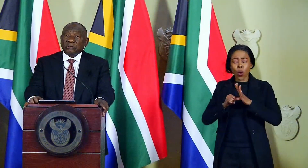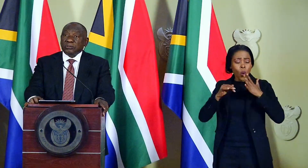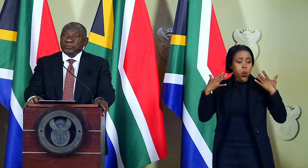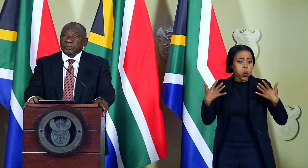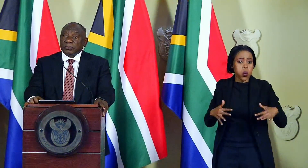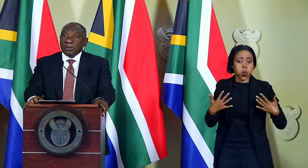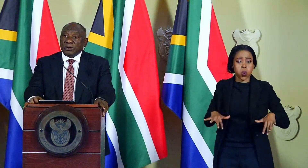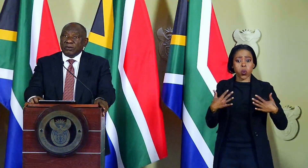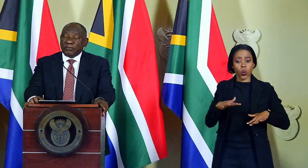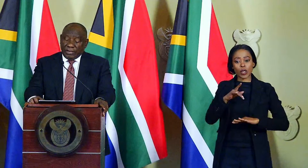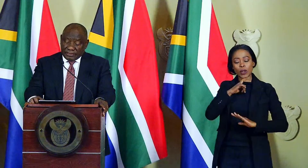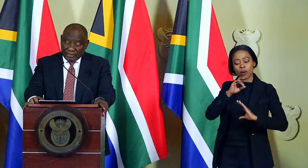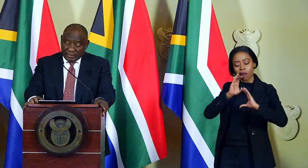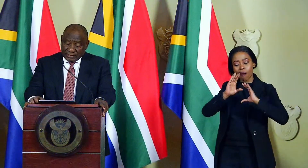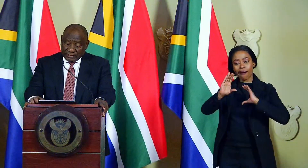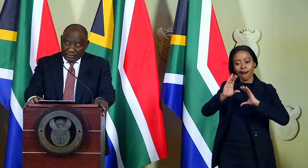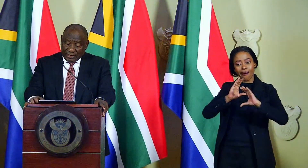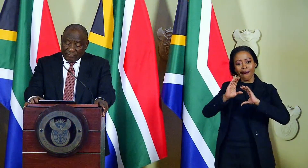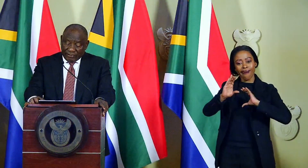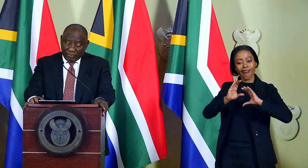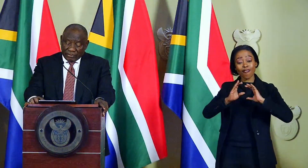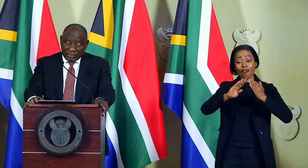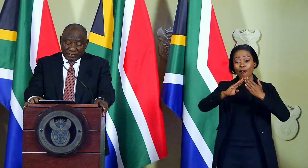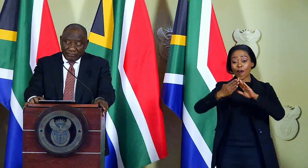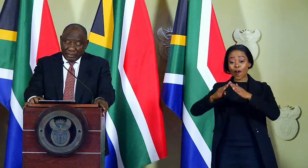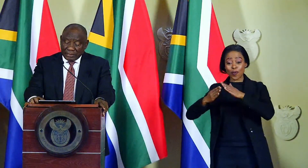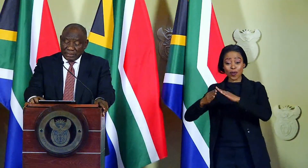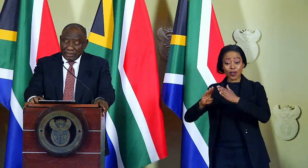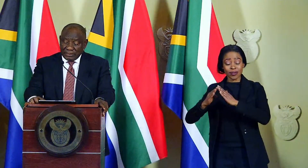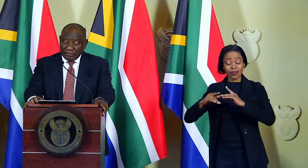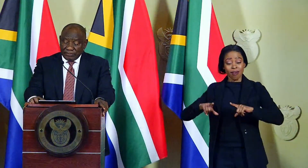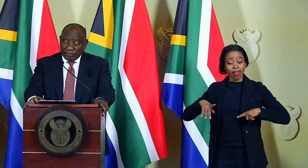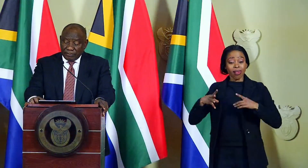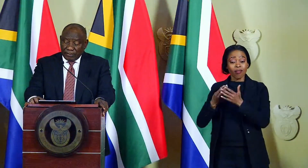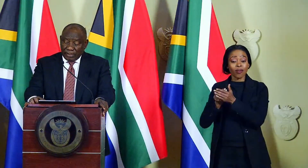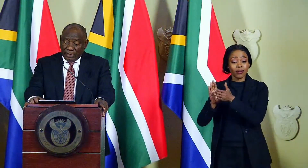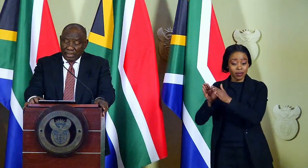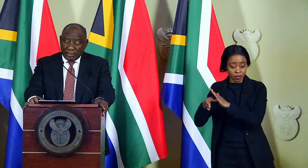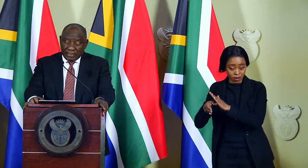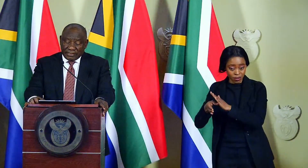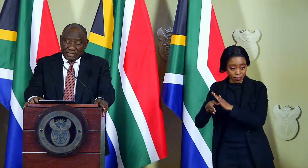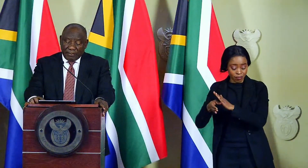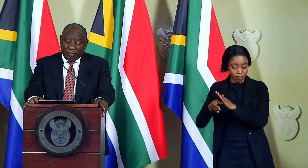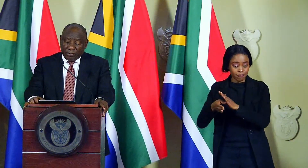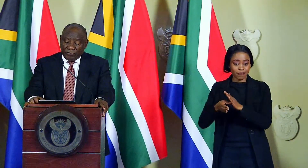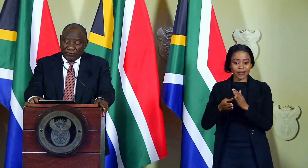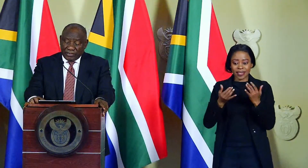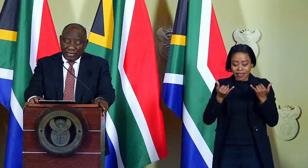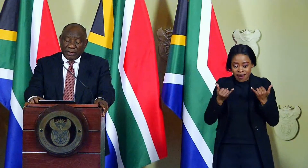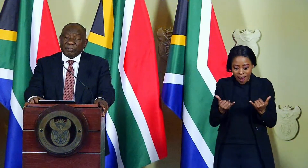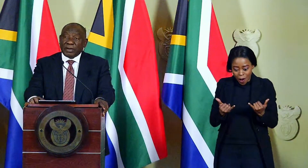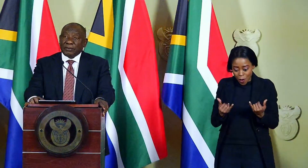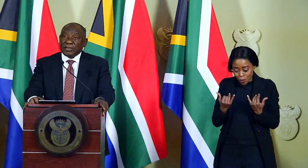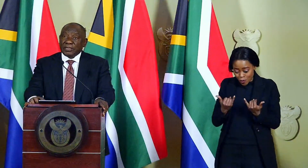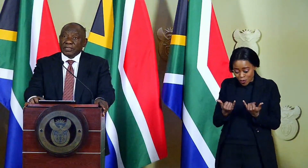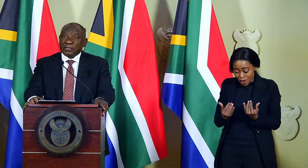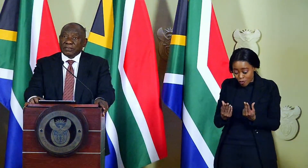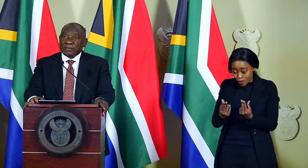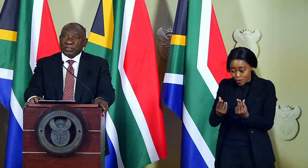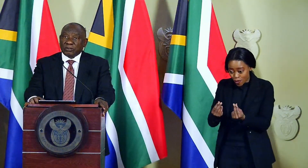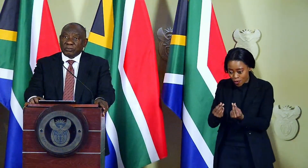communication tool for our citizens living with disabilities, and this step will further